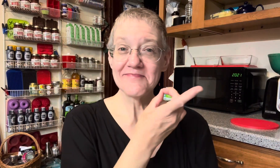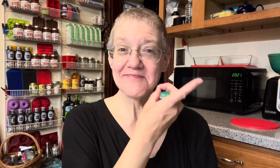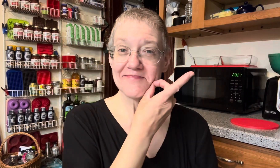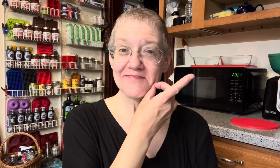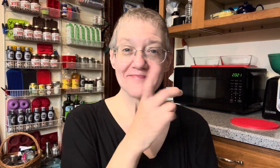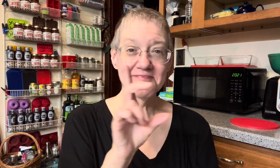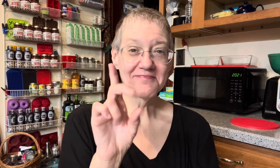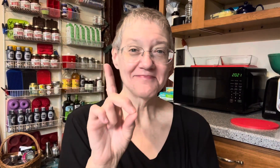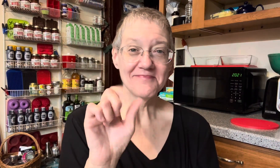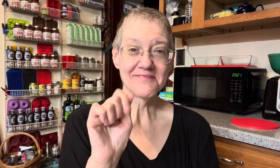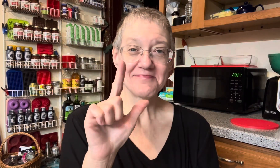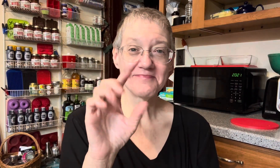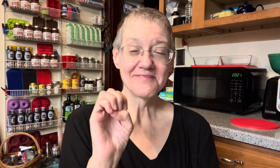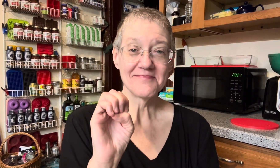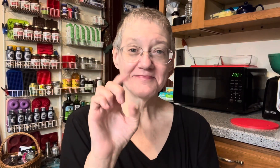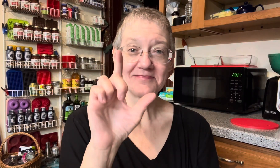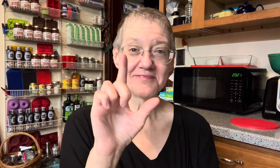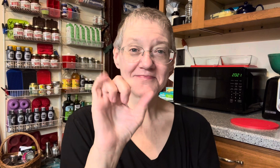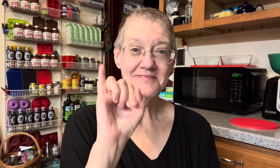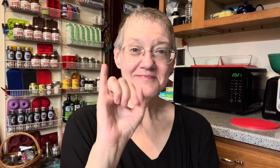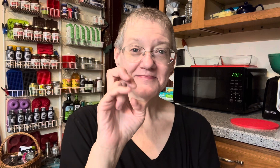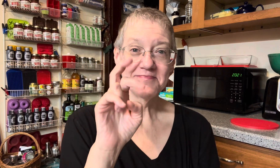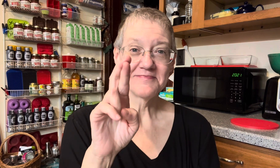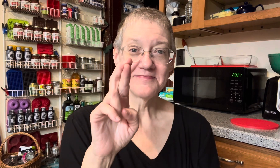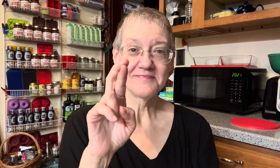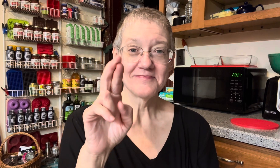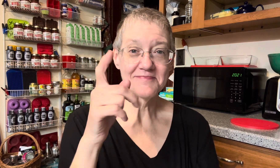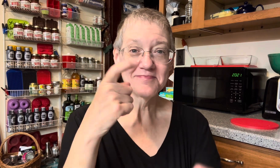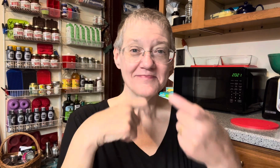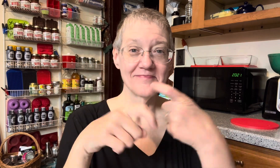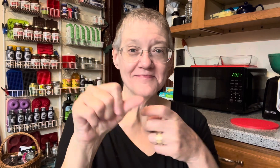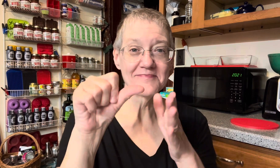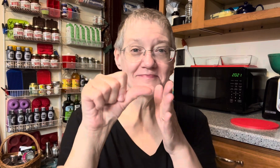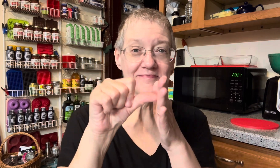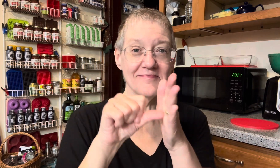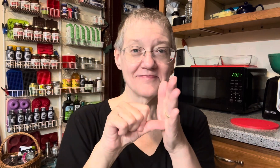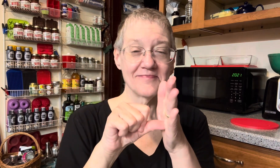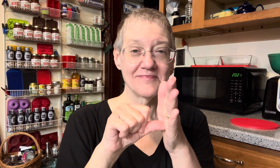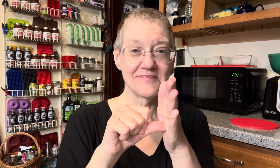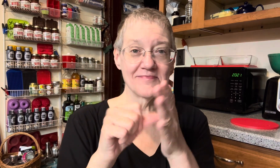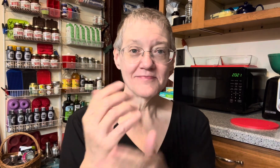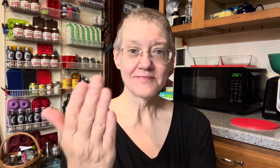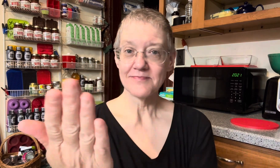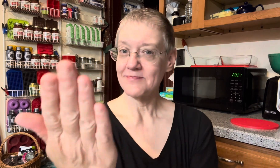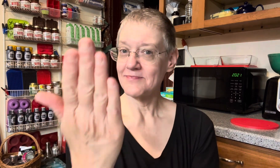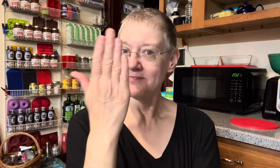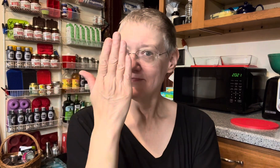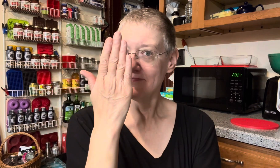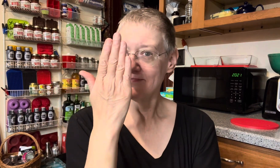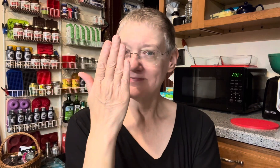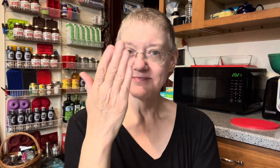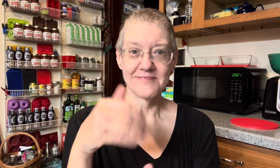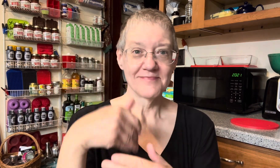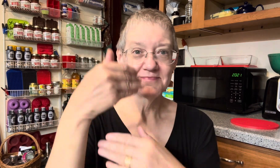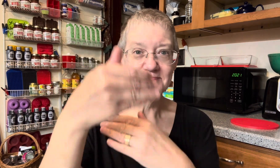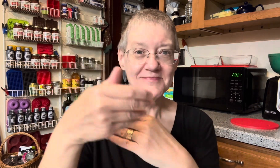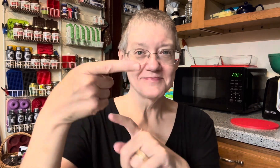morning snack. Dale's liver transplant is coming up soon,